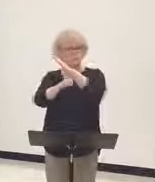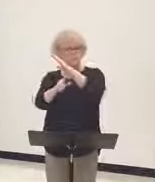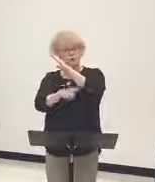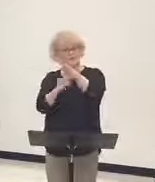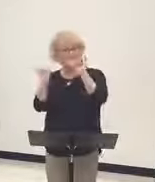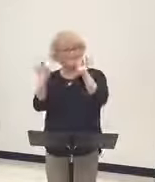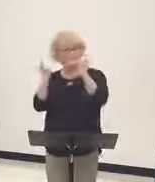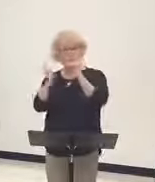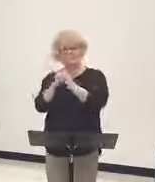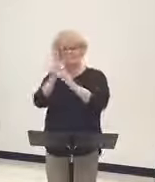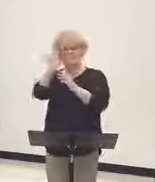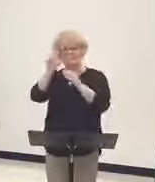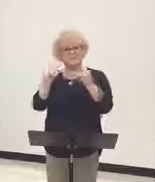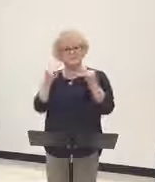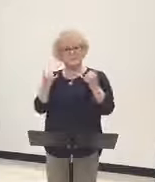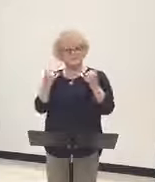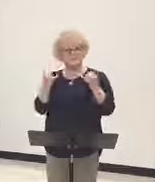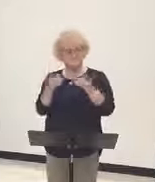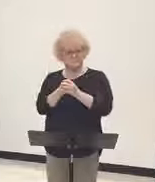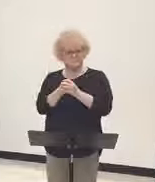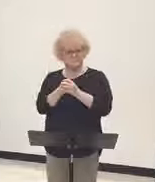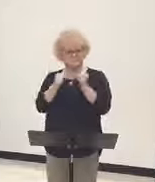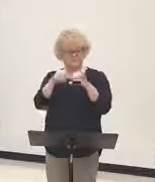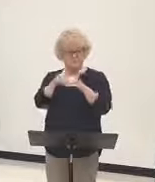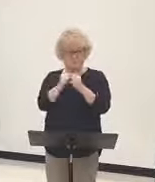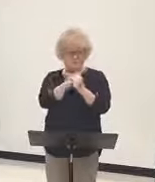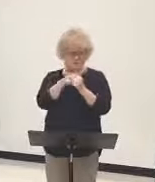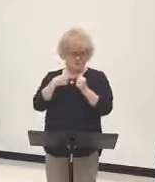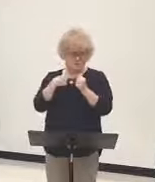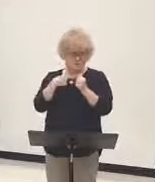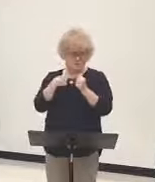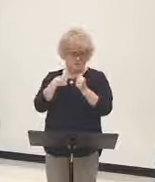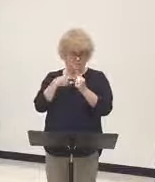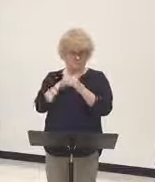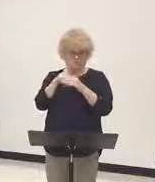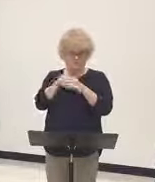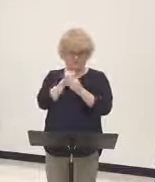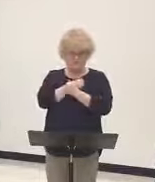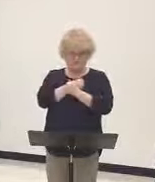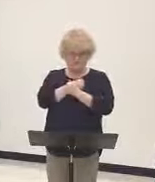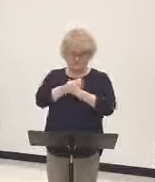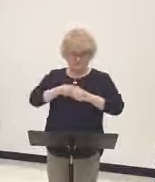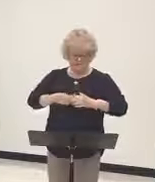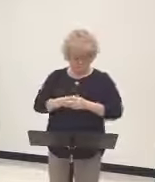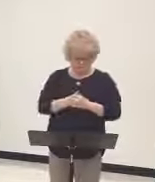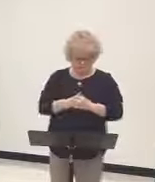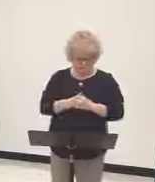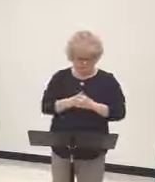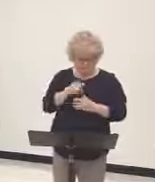of his presence, of being there with us in love.